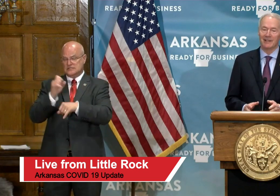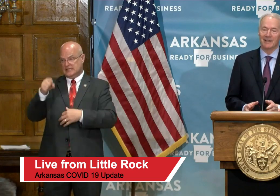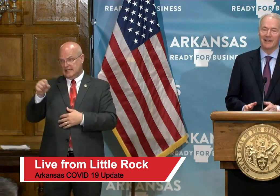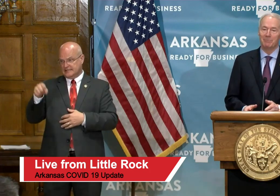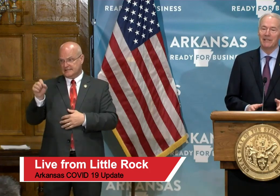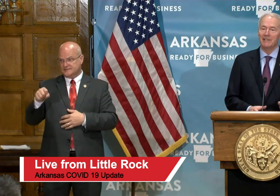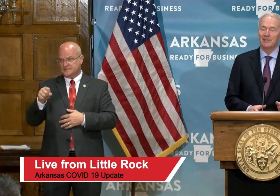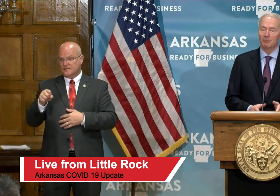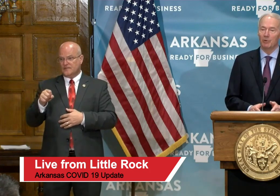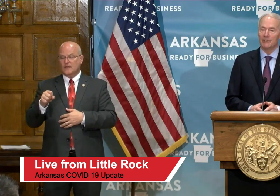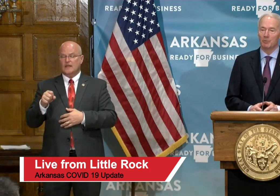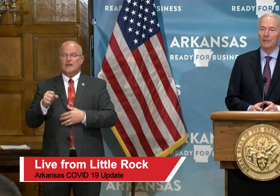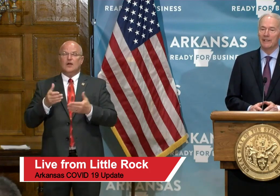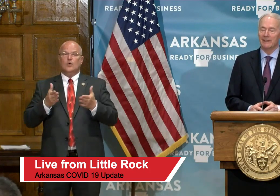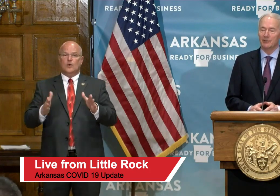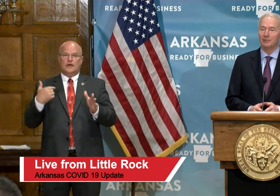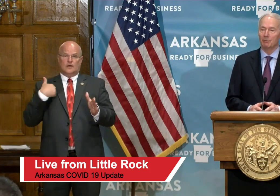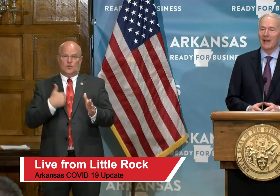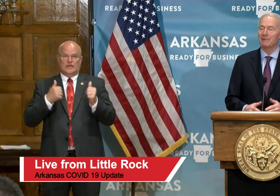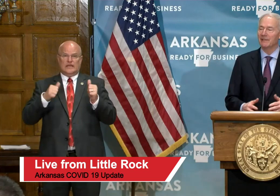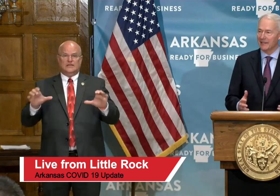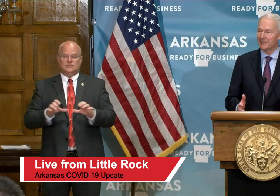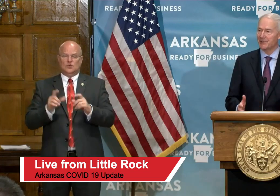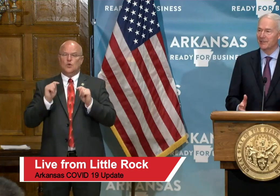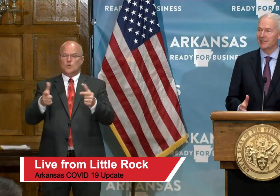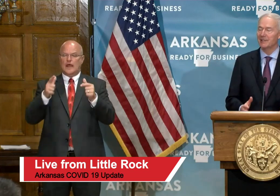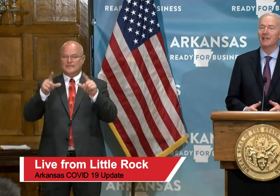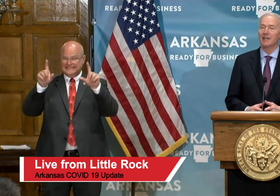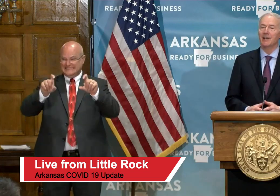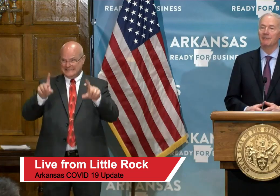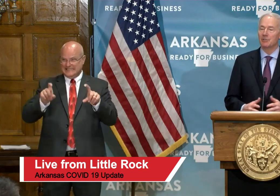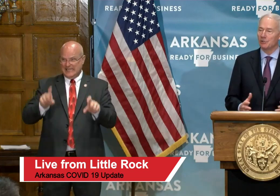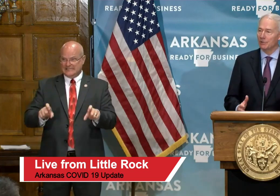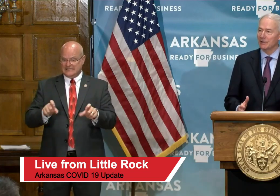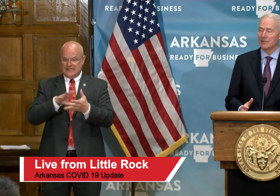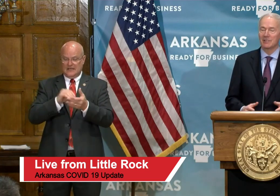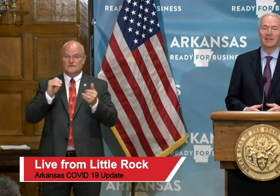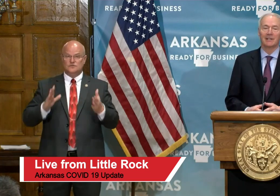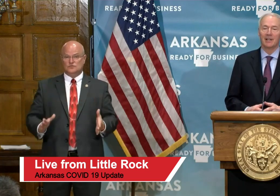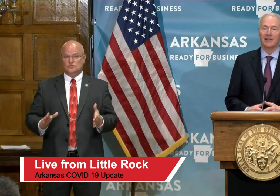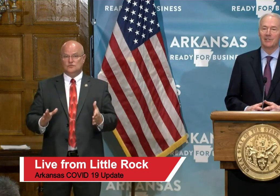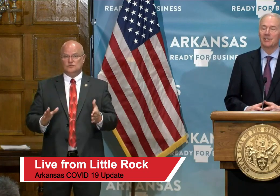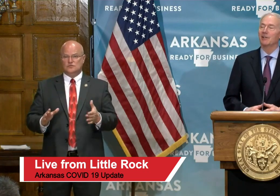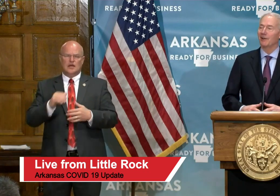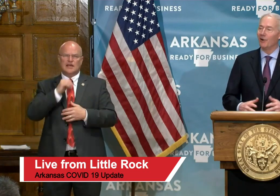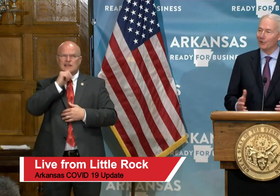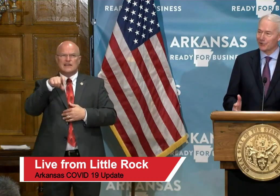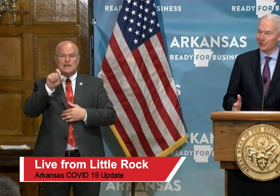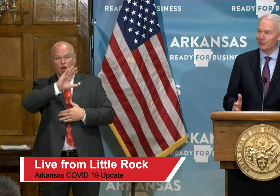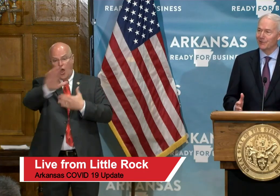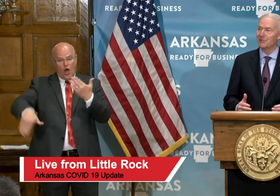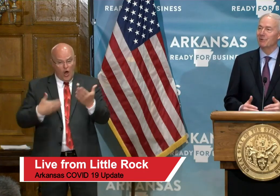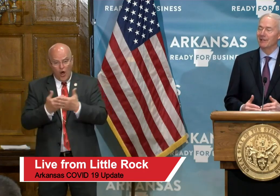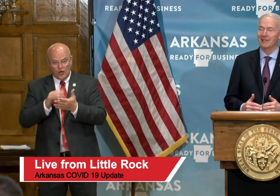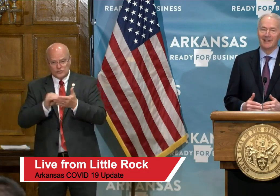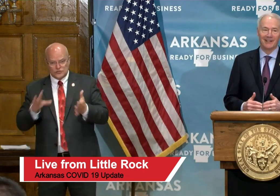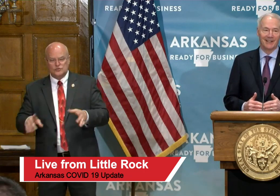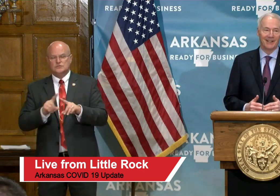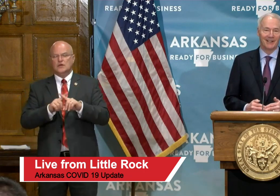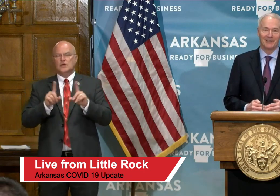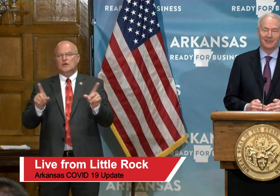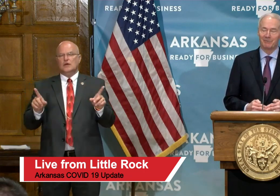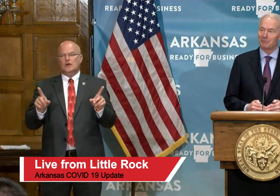institutions a means in which we can do rapid testing of students, not necessarily all students,